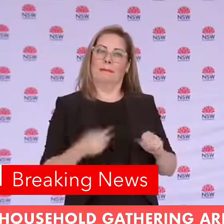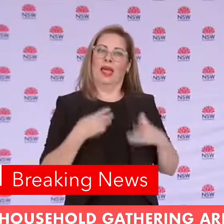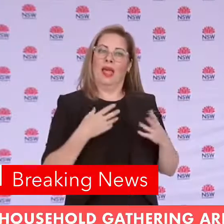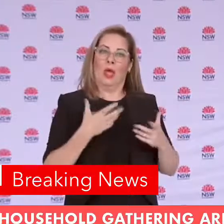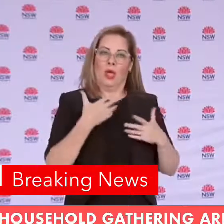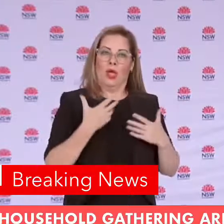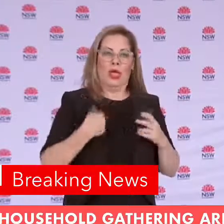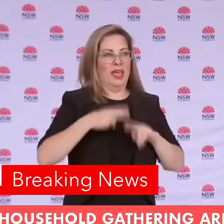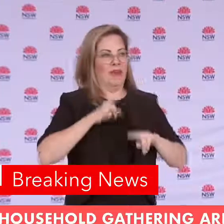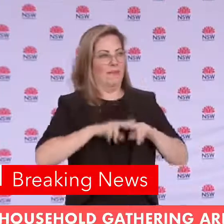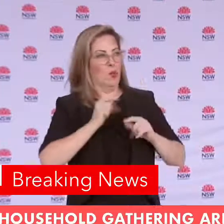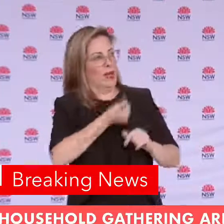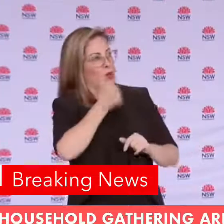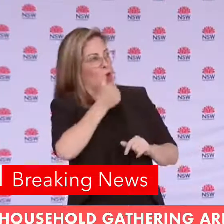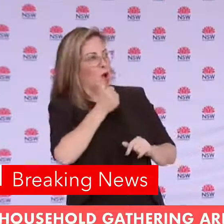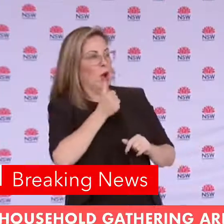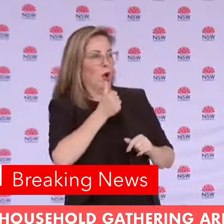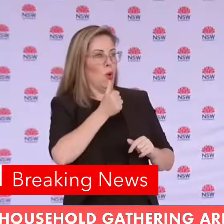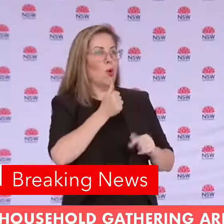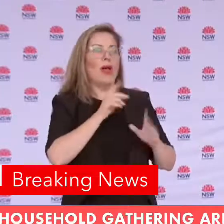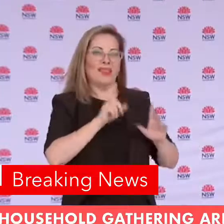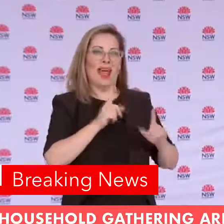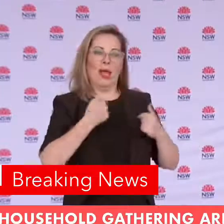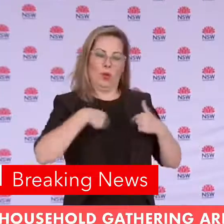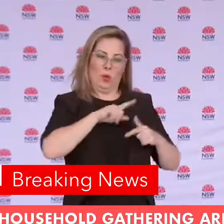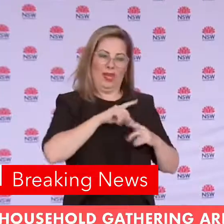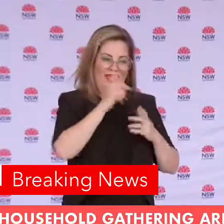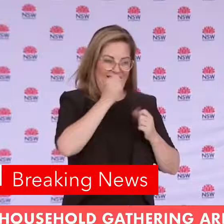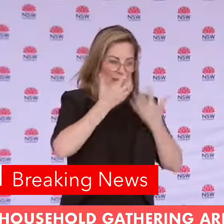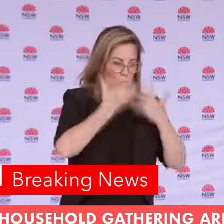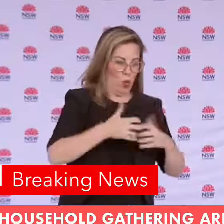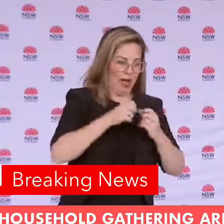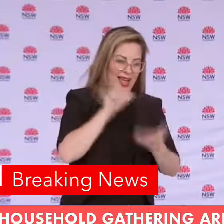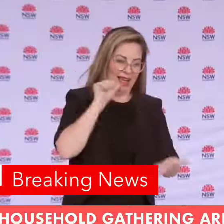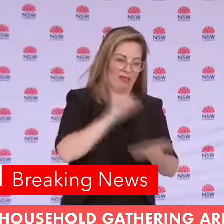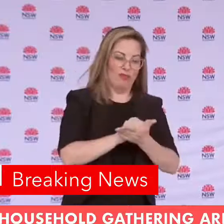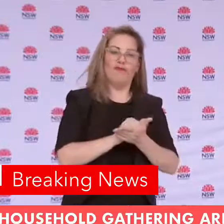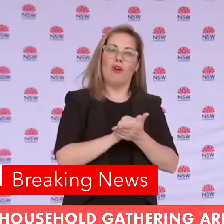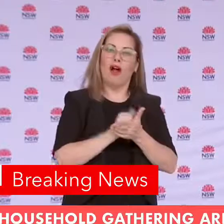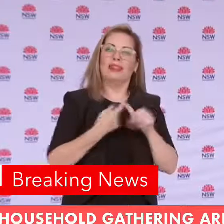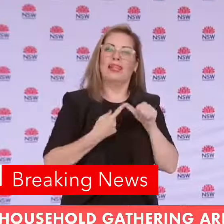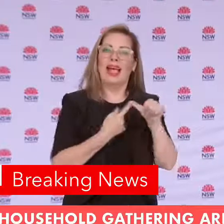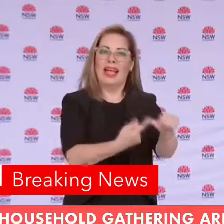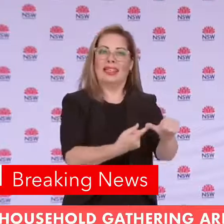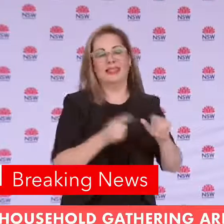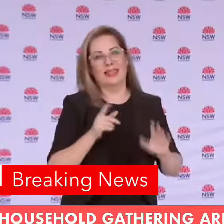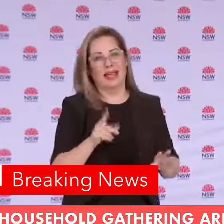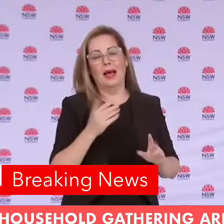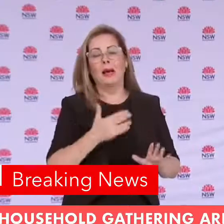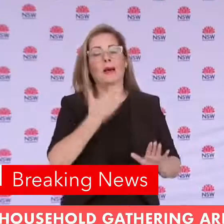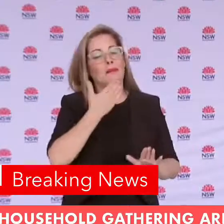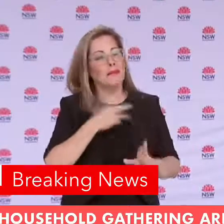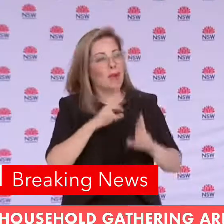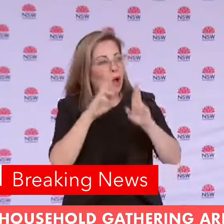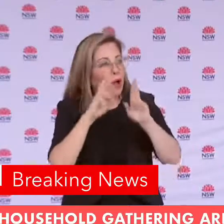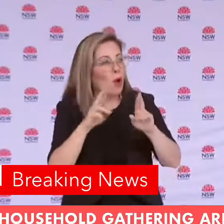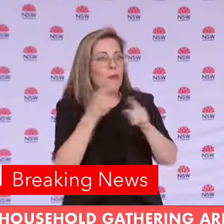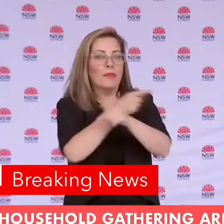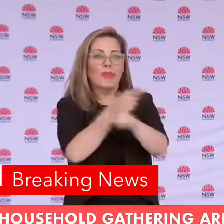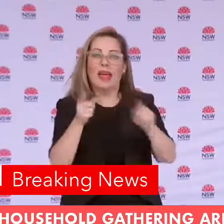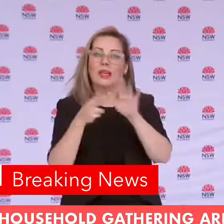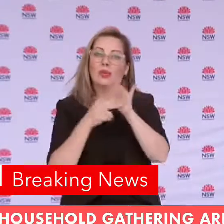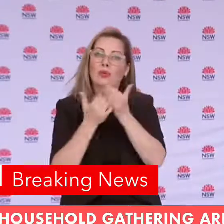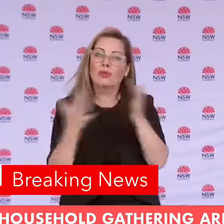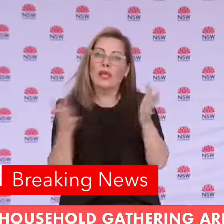I hope people appreciate in New South Wales, we try and look at the big picture, we try and be compassionate as well as assessing their health risk,